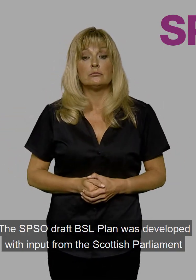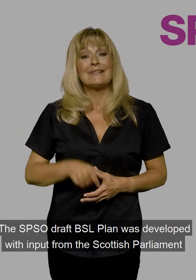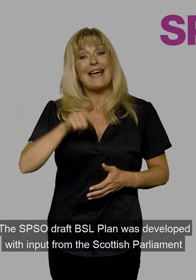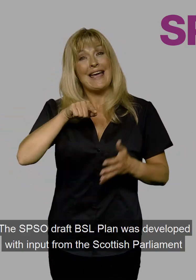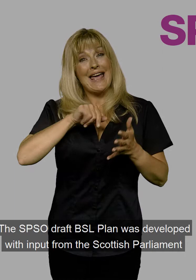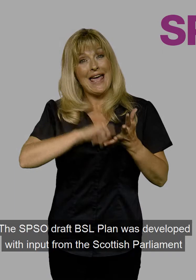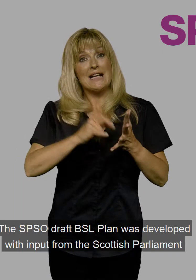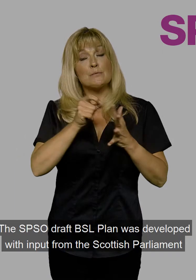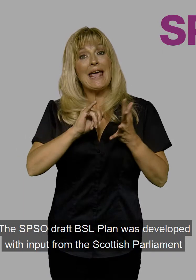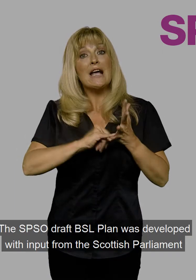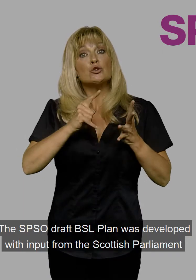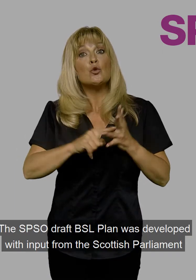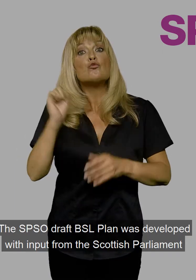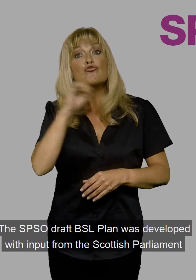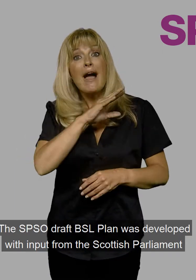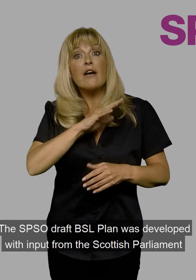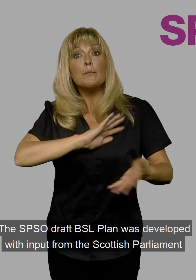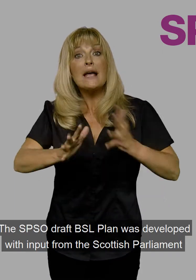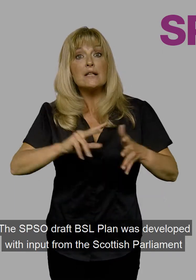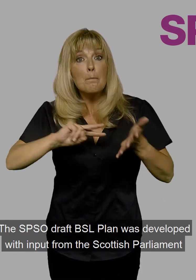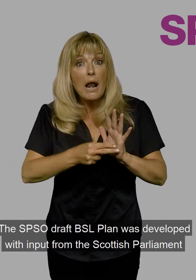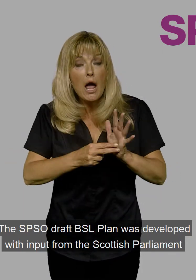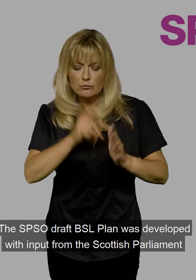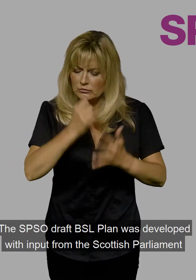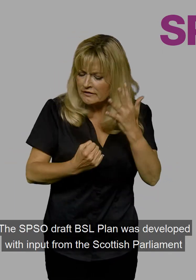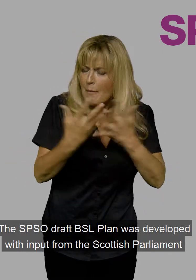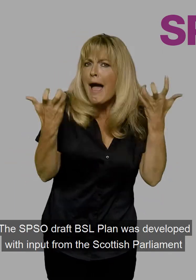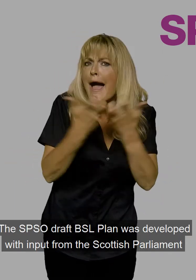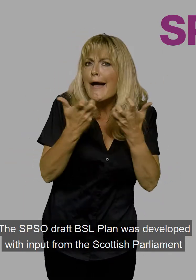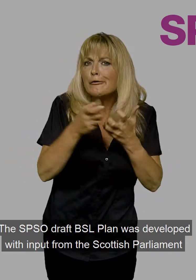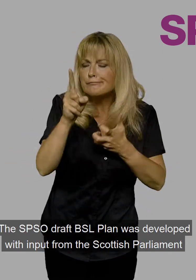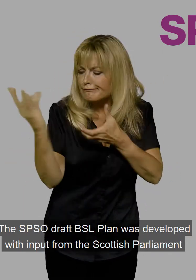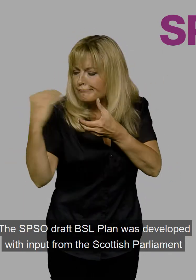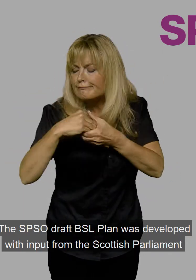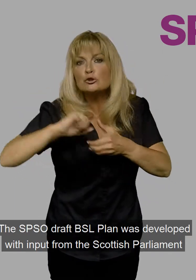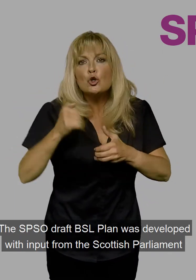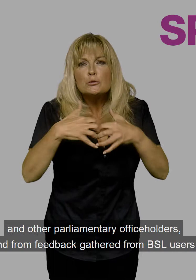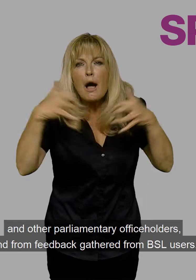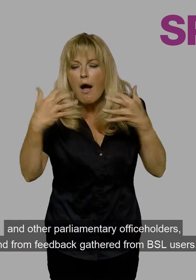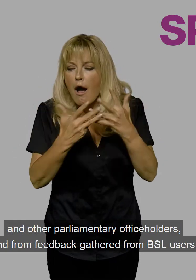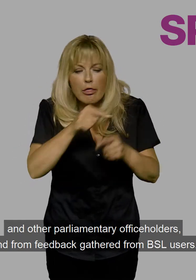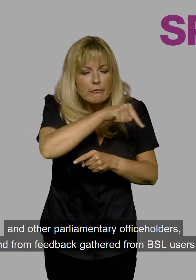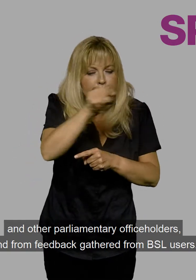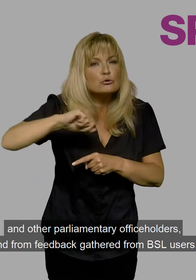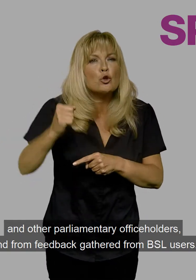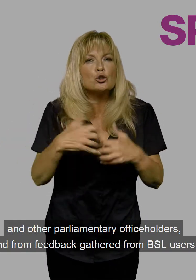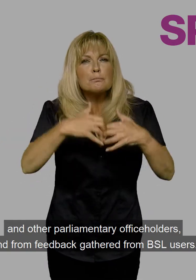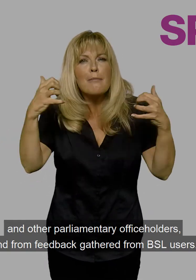The SPSO draft BSL plan was developed with input from the Scottish Parliament and other parliamentary office